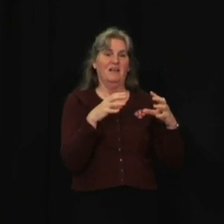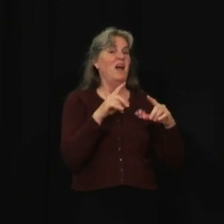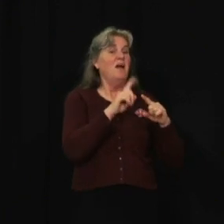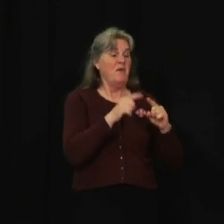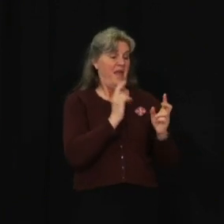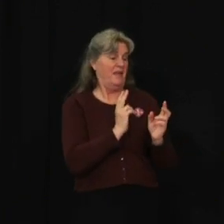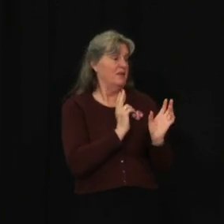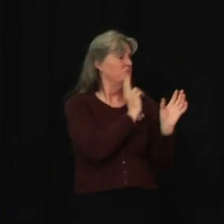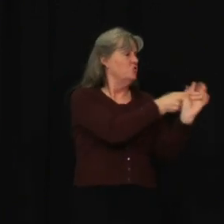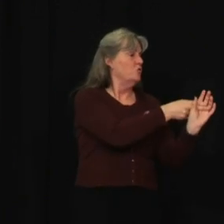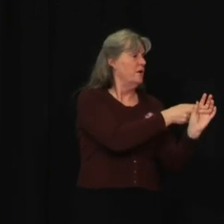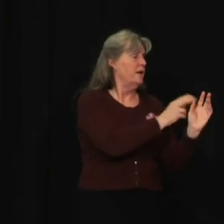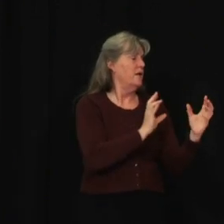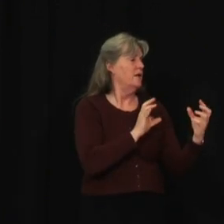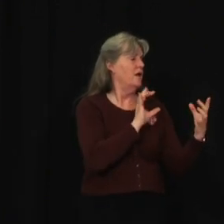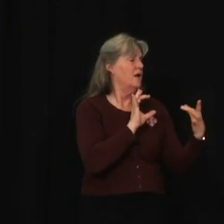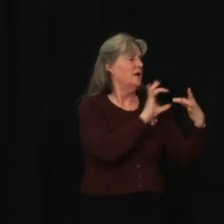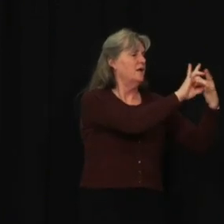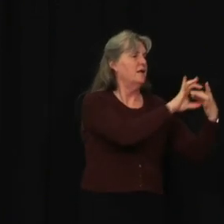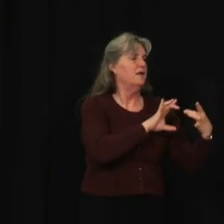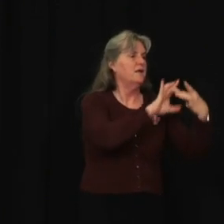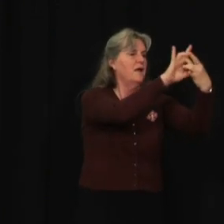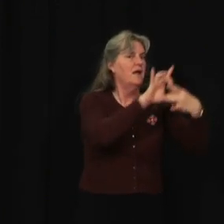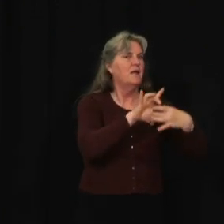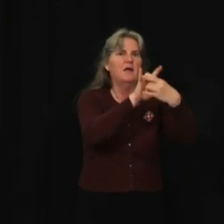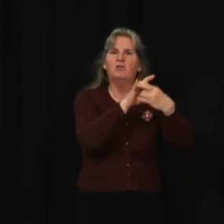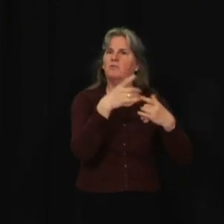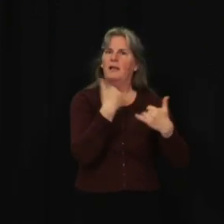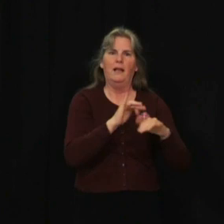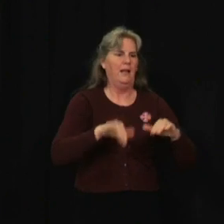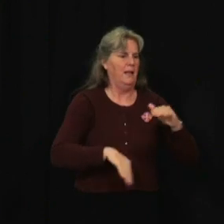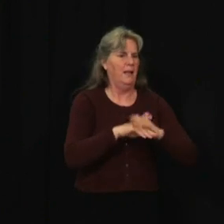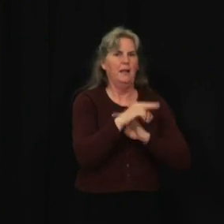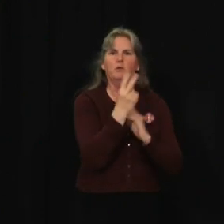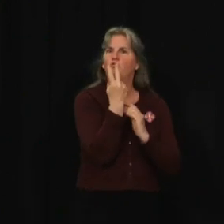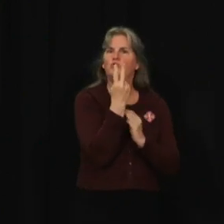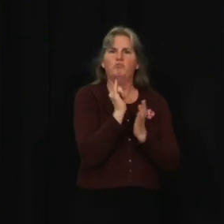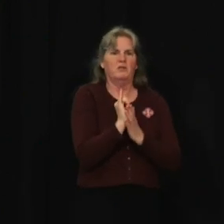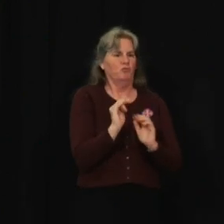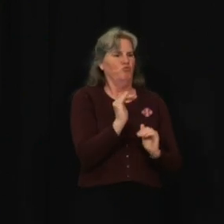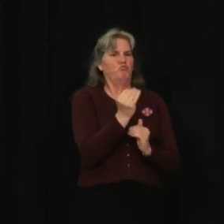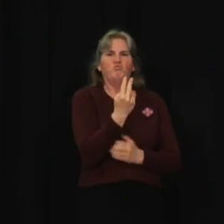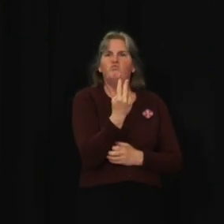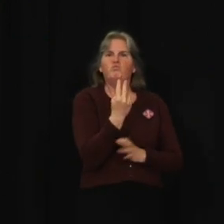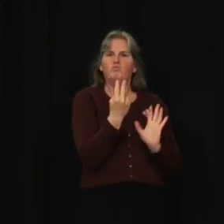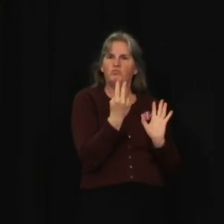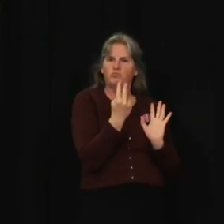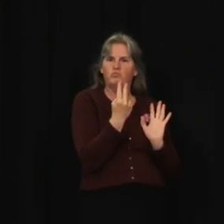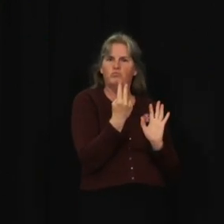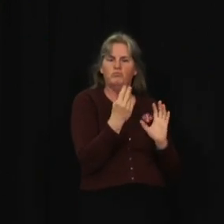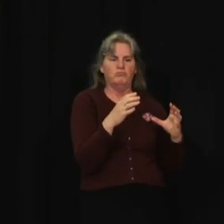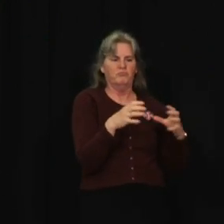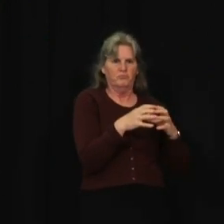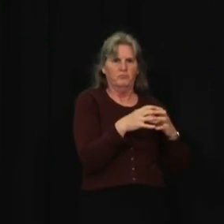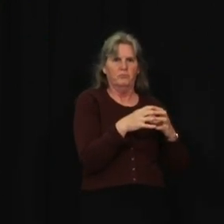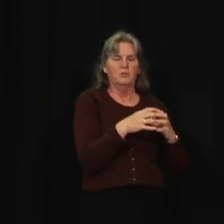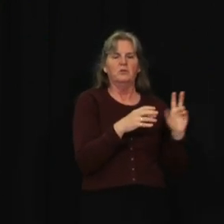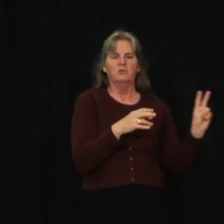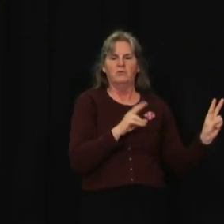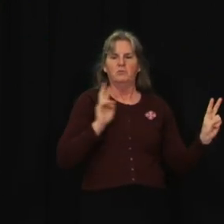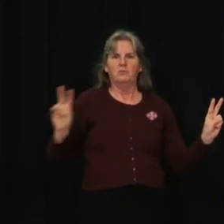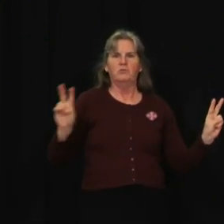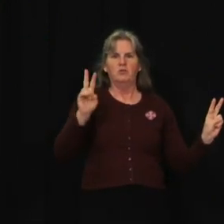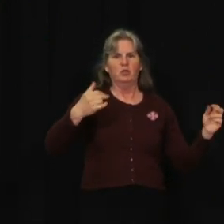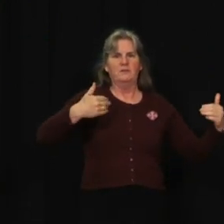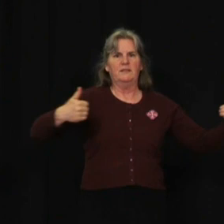join up with more than one other household or bubble. So it's a two-household bubble. And of course, this